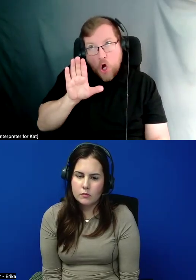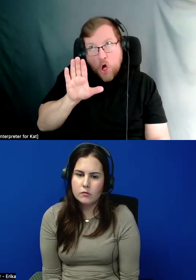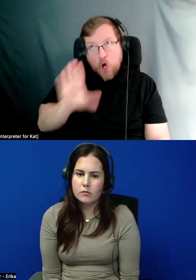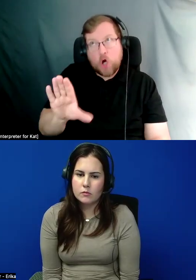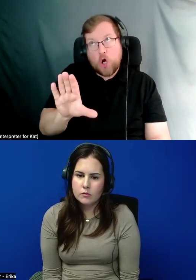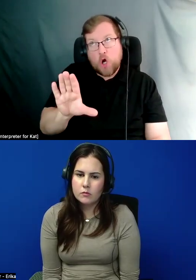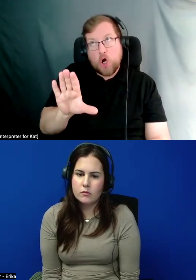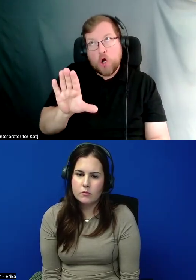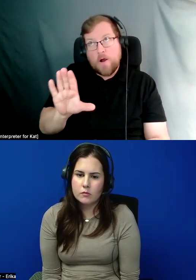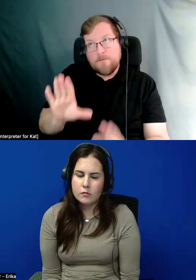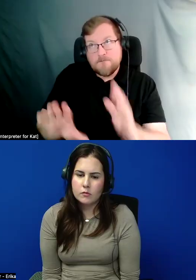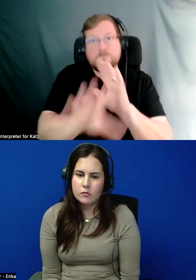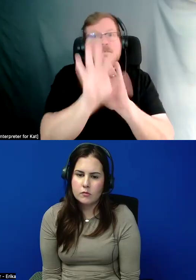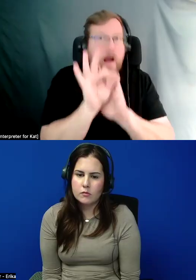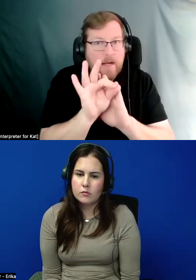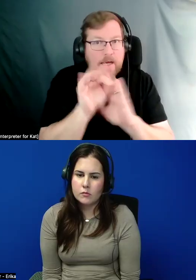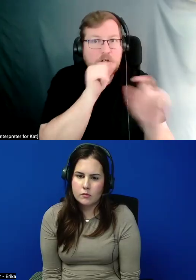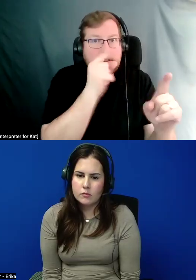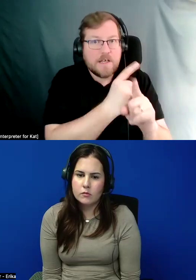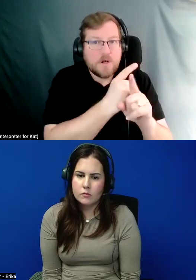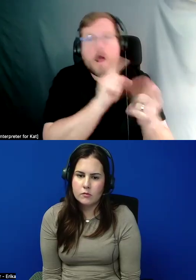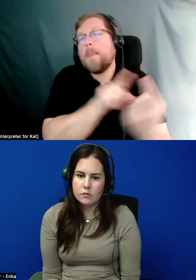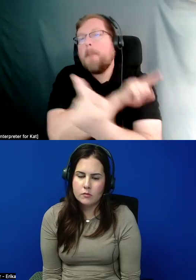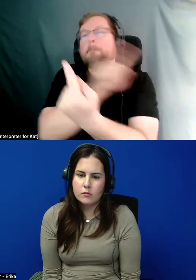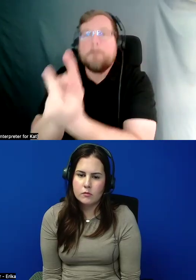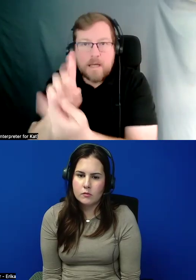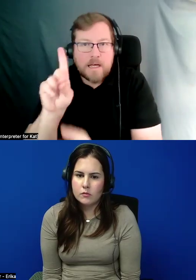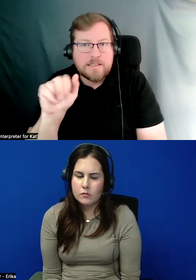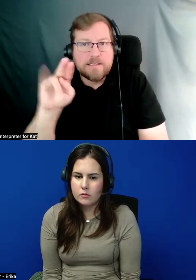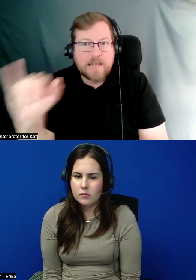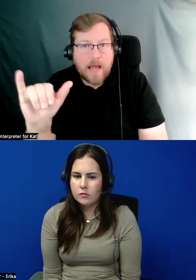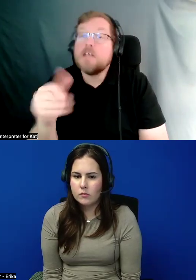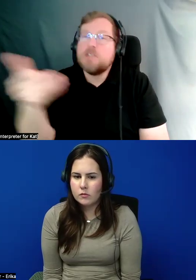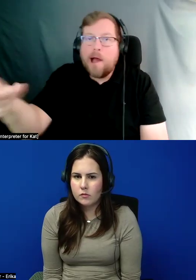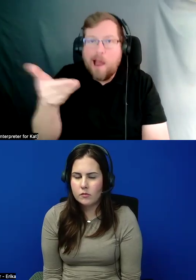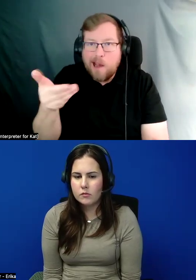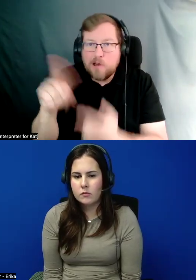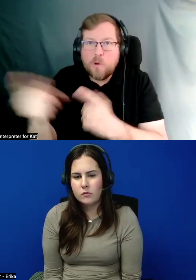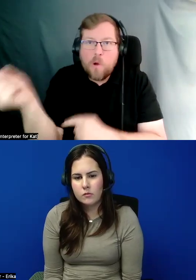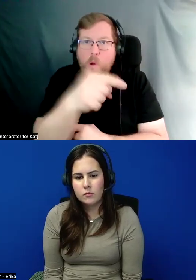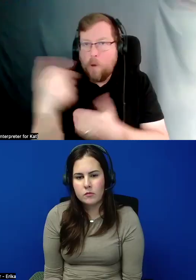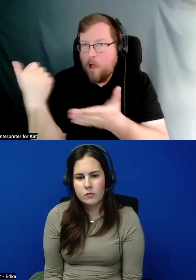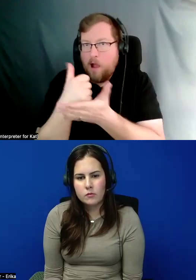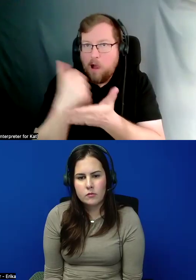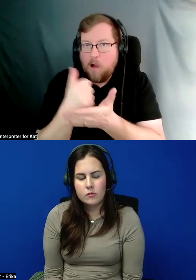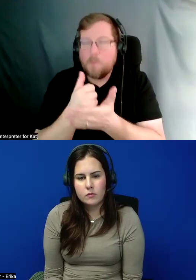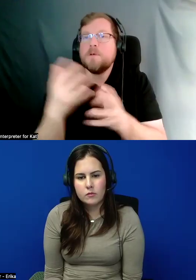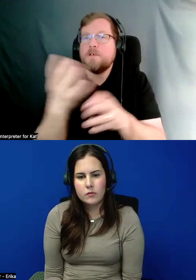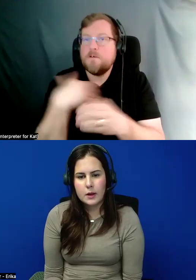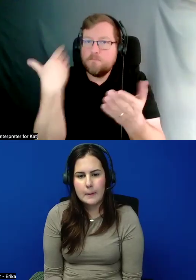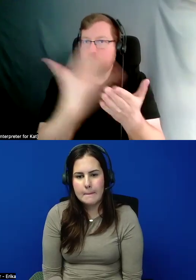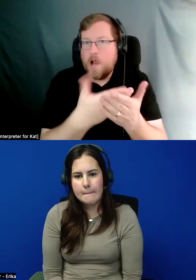of course, unexpected, she meets Danny, who she hired to help her to get to her